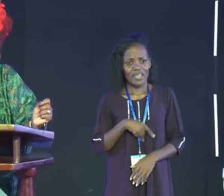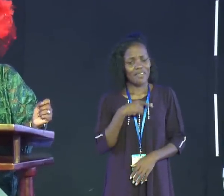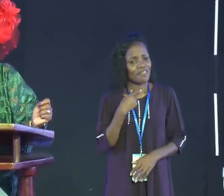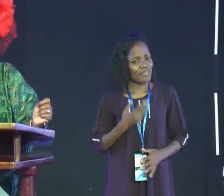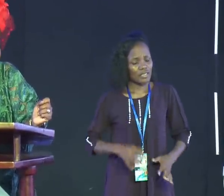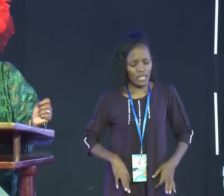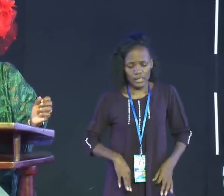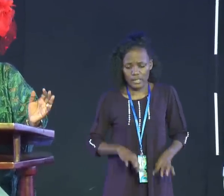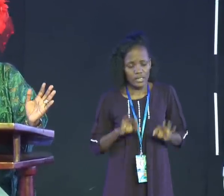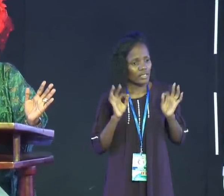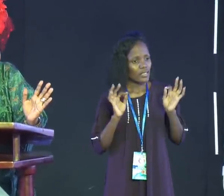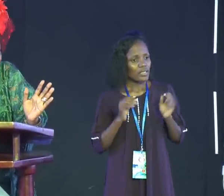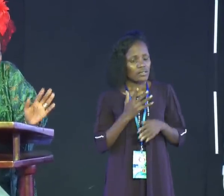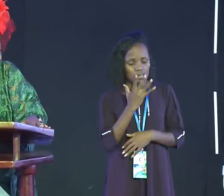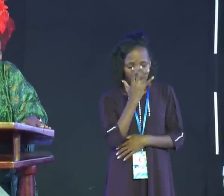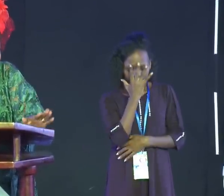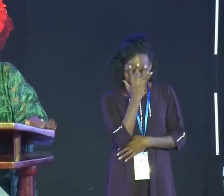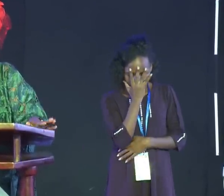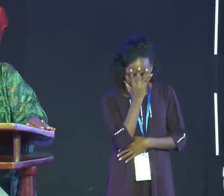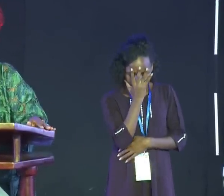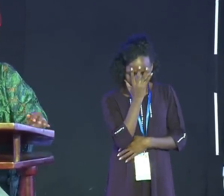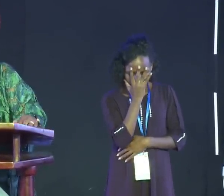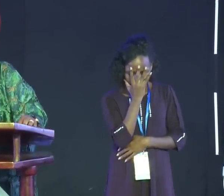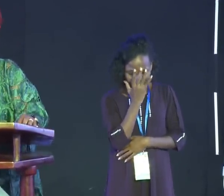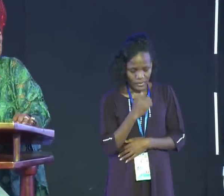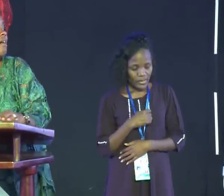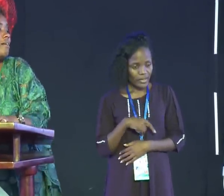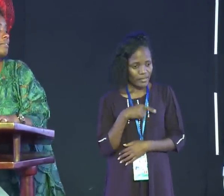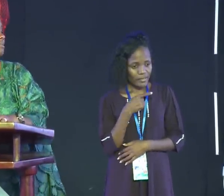obwerere, the shame, ekiswalo.